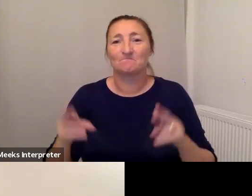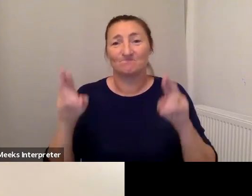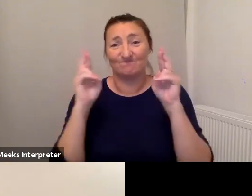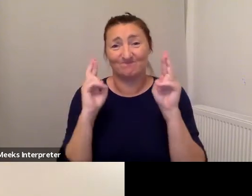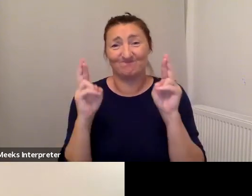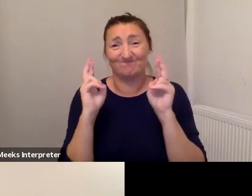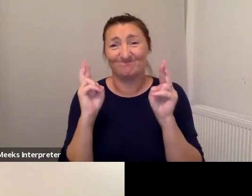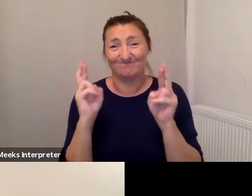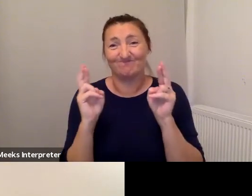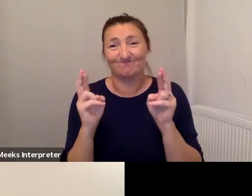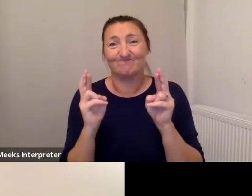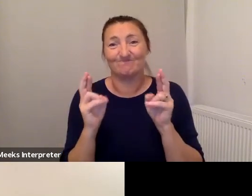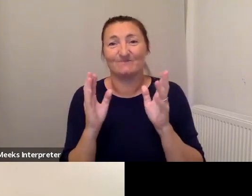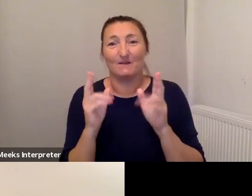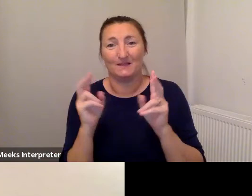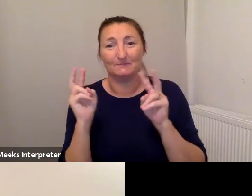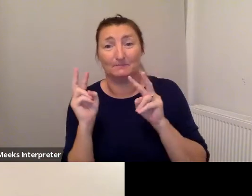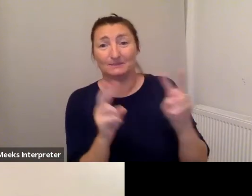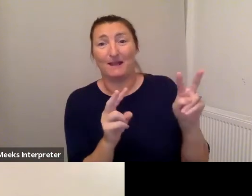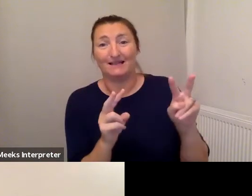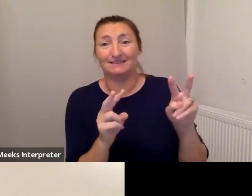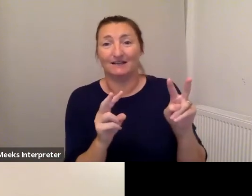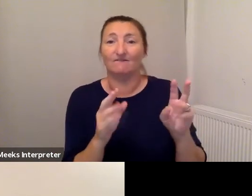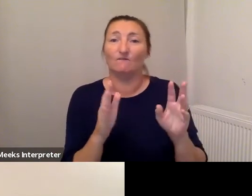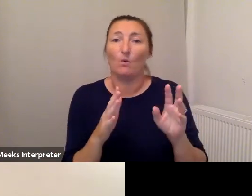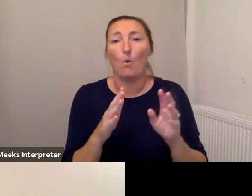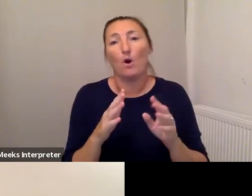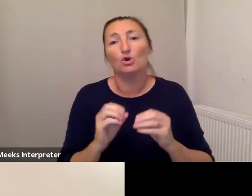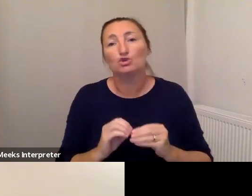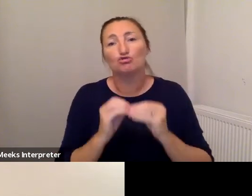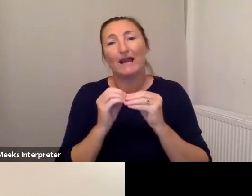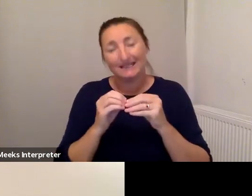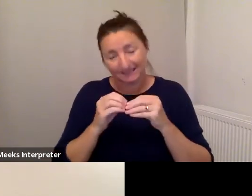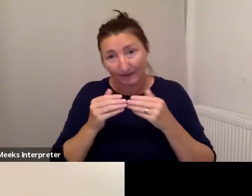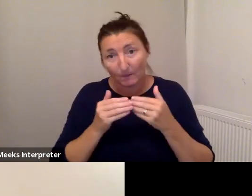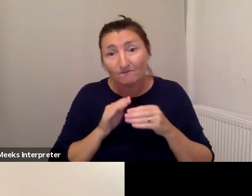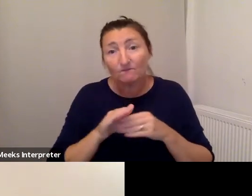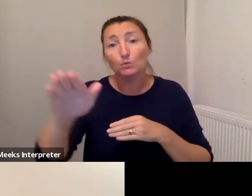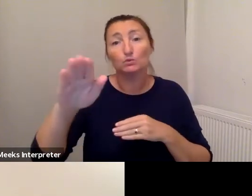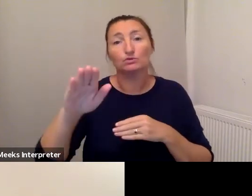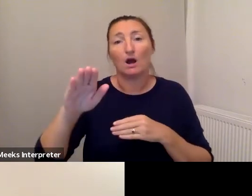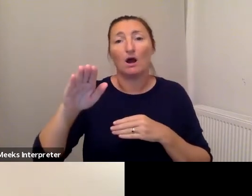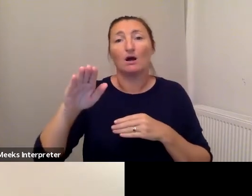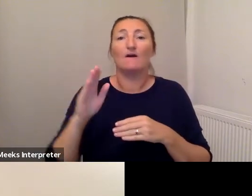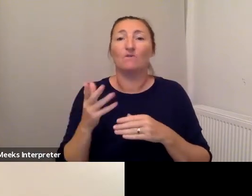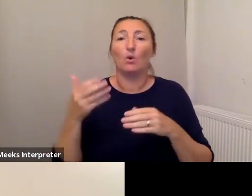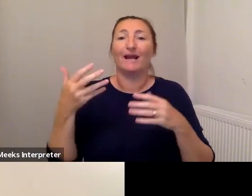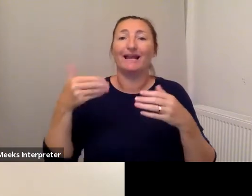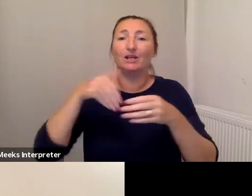is one perspective on mapping a way forward for both inclusion and